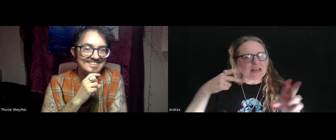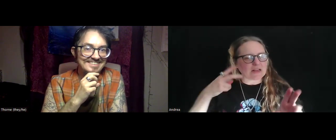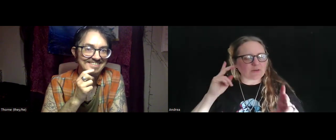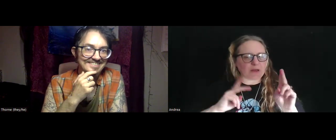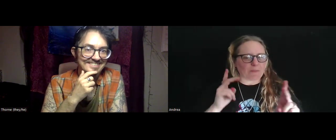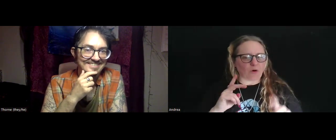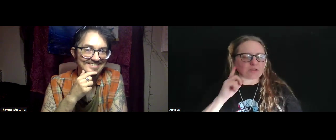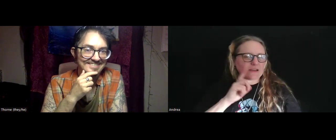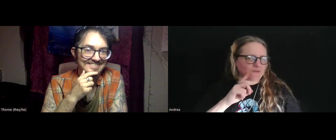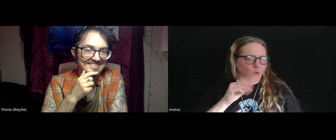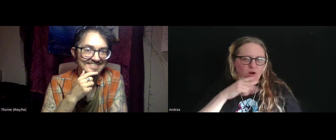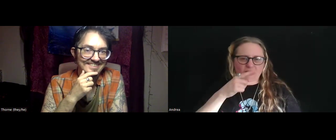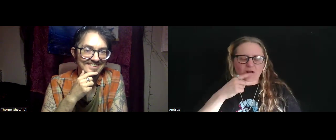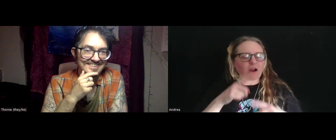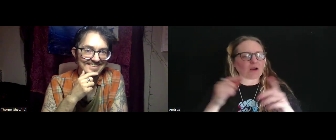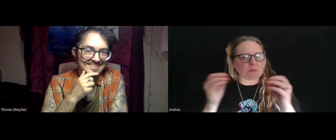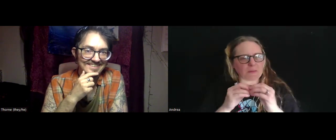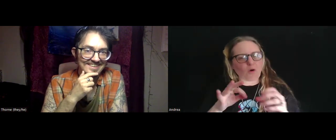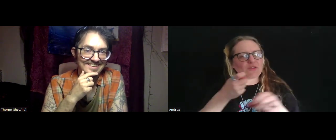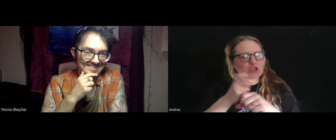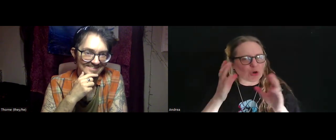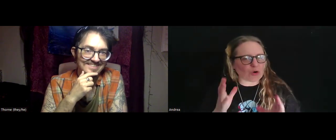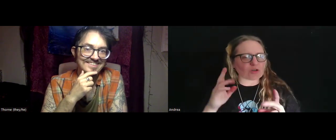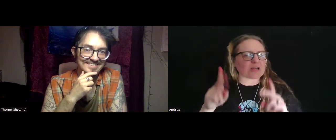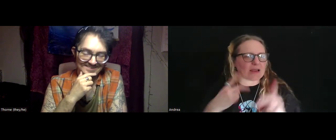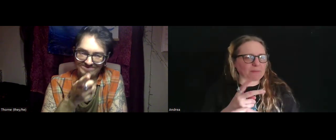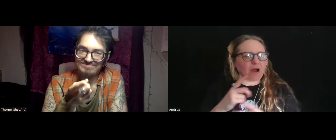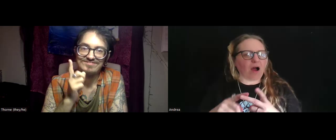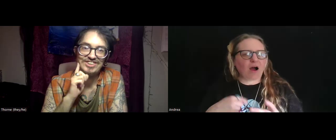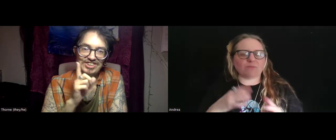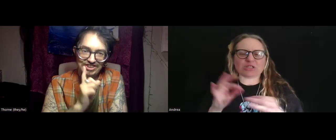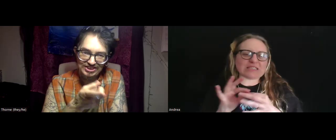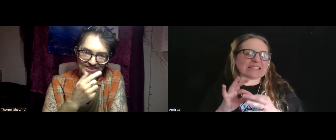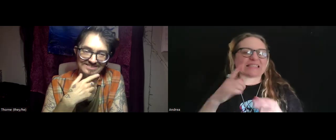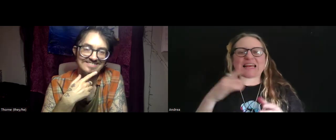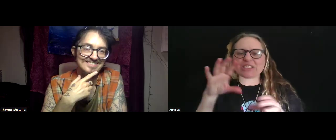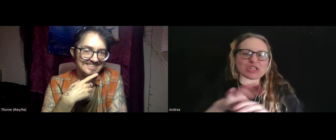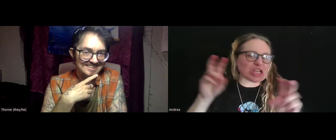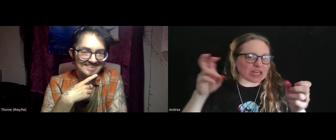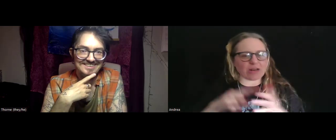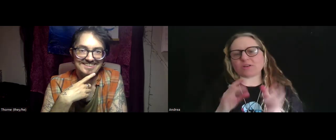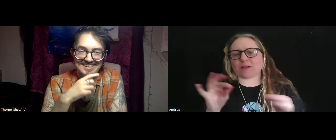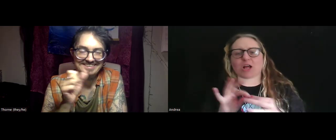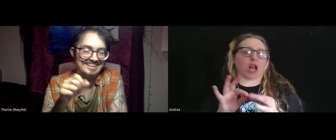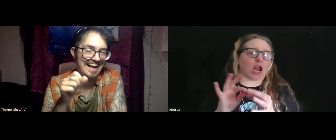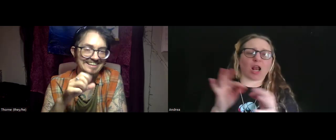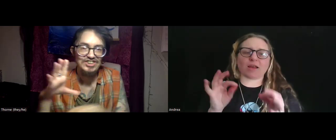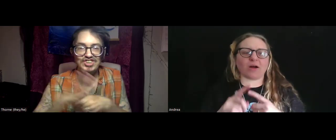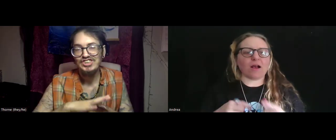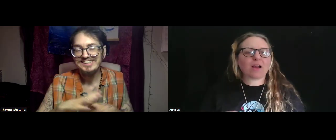Sag people, deaf or hearing, are going to be more of the Joker type, just saying shit, just like